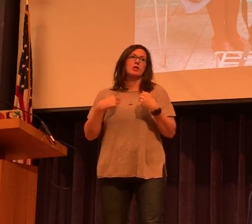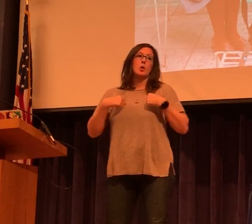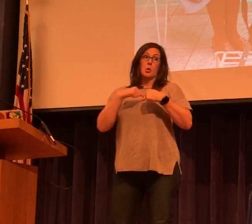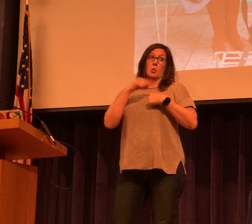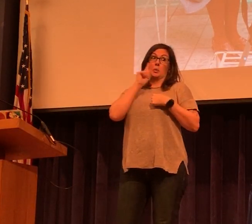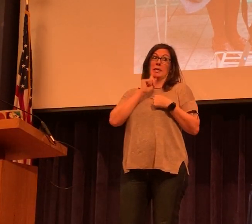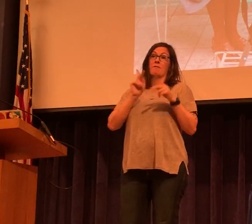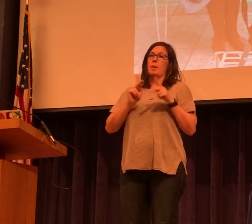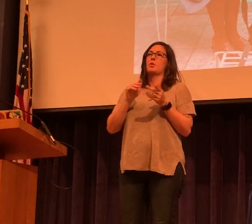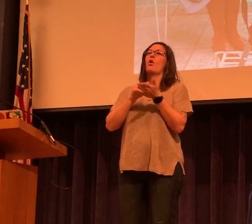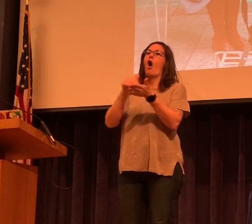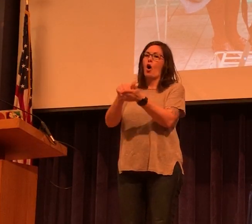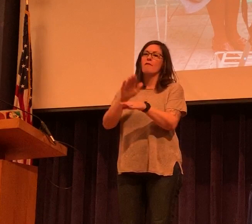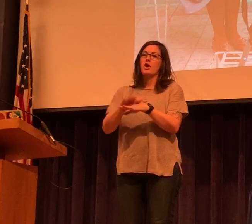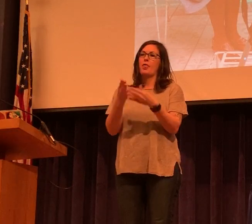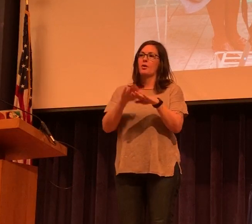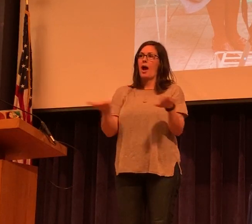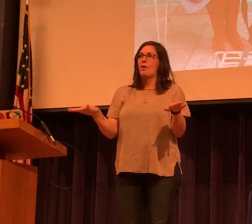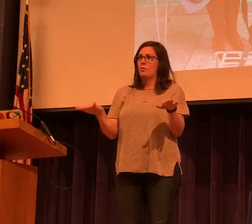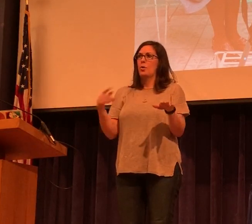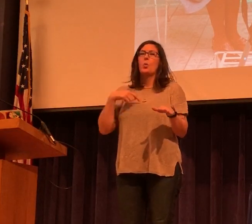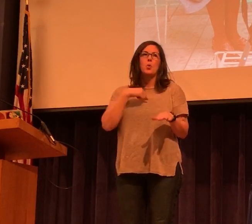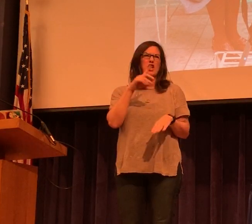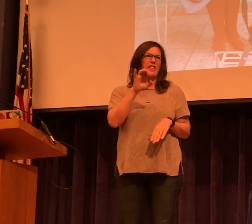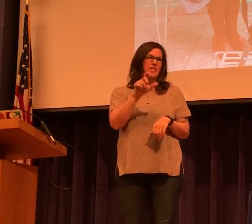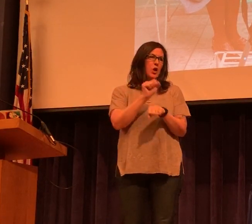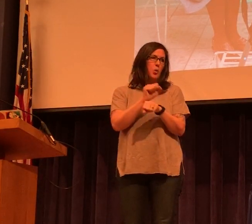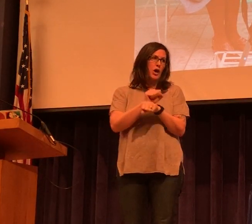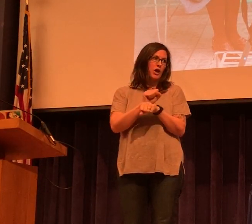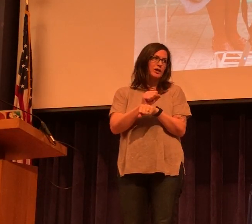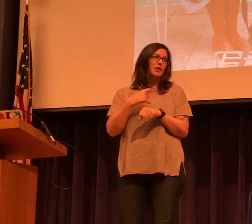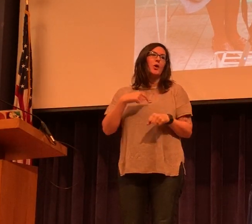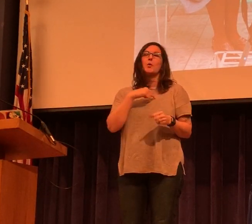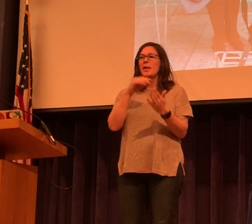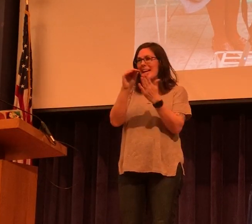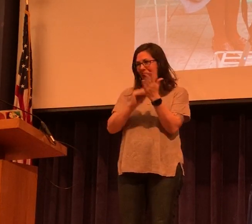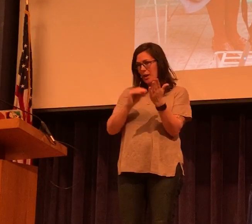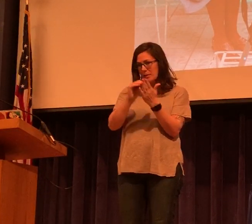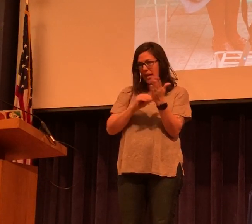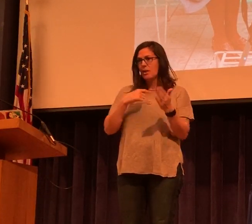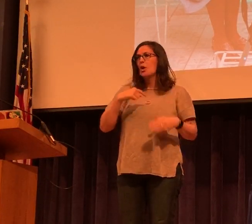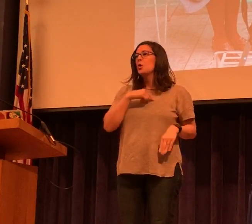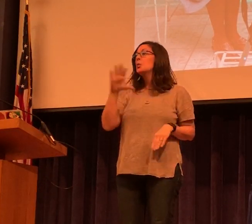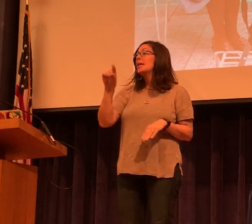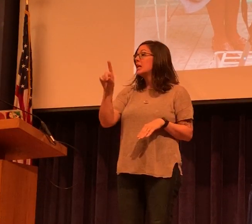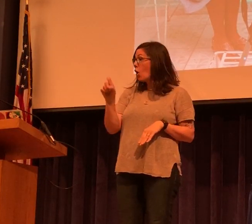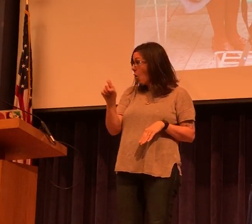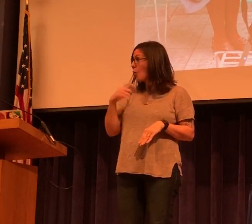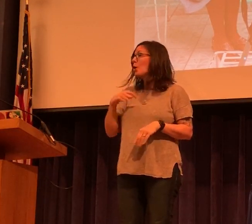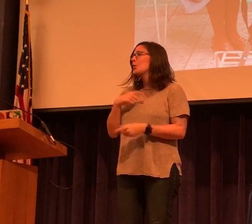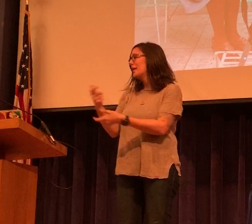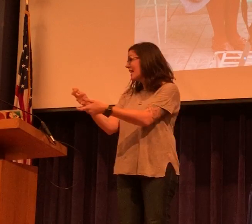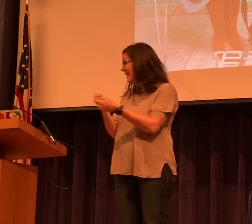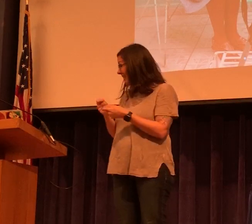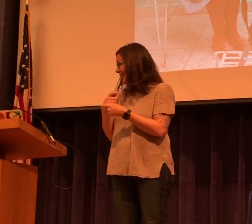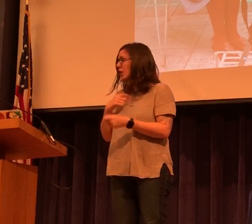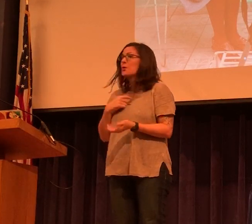In sign language research, deaf people are often the field workers. We're there on the ground. We do the annotations, we